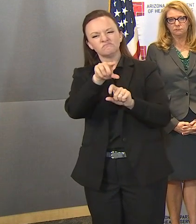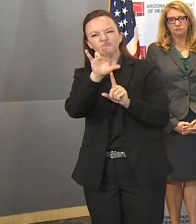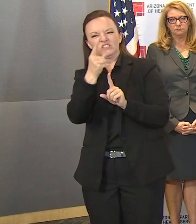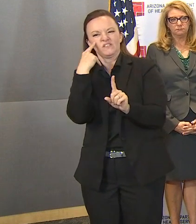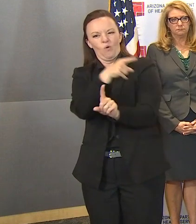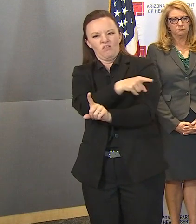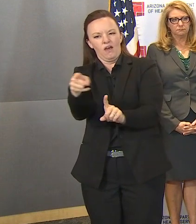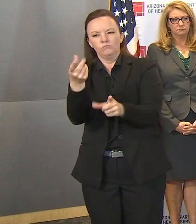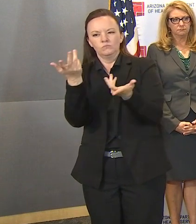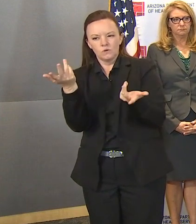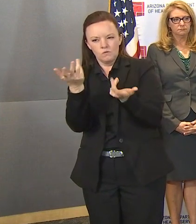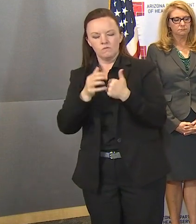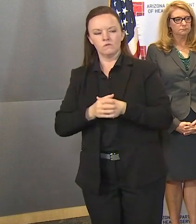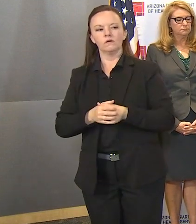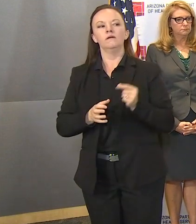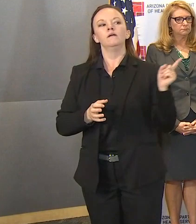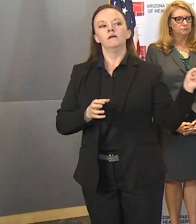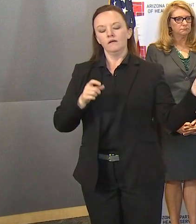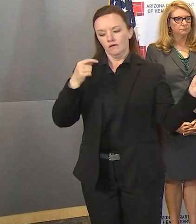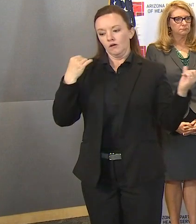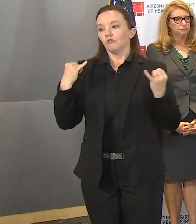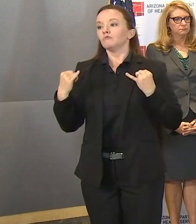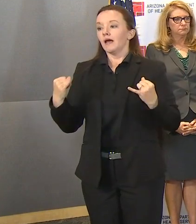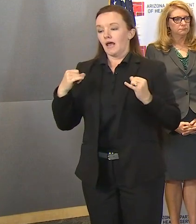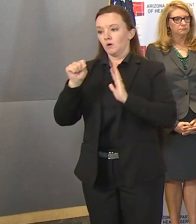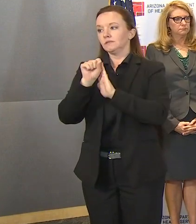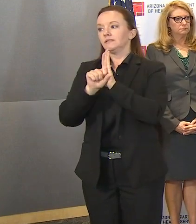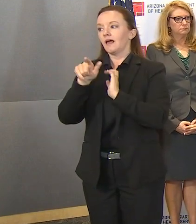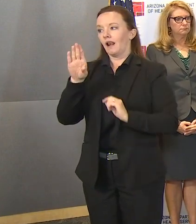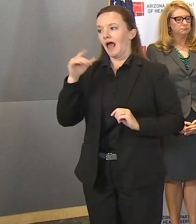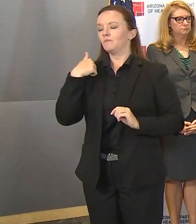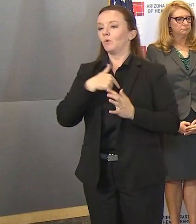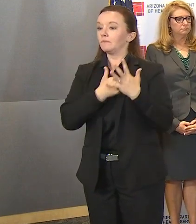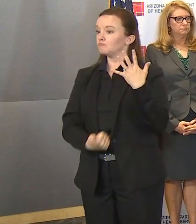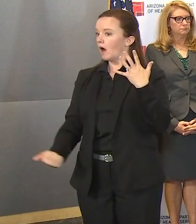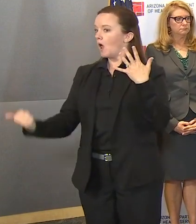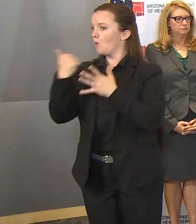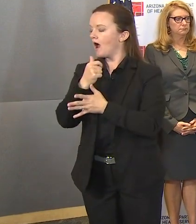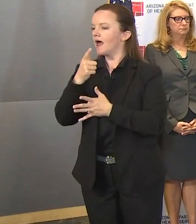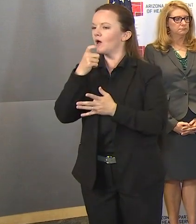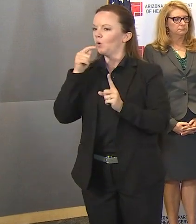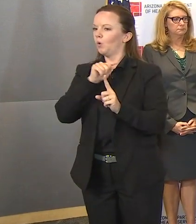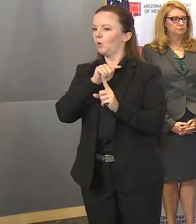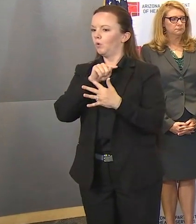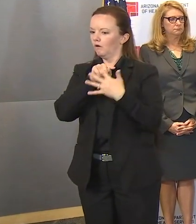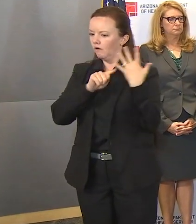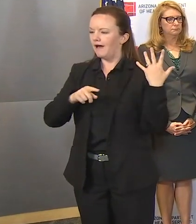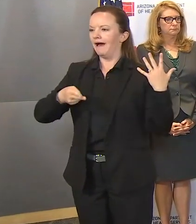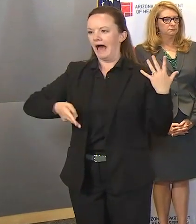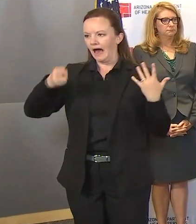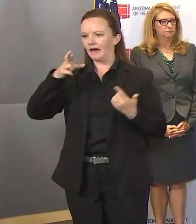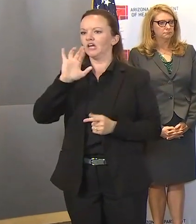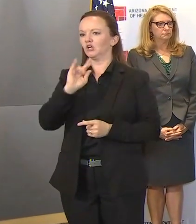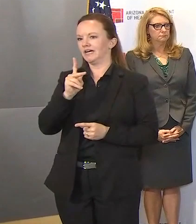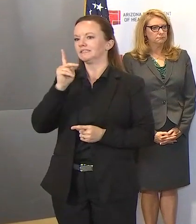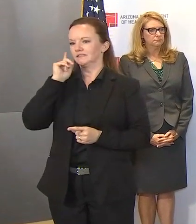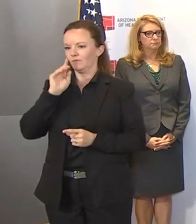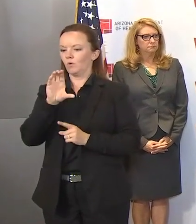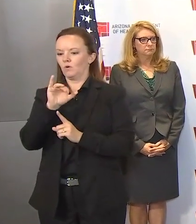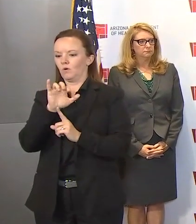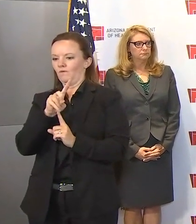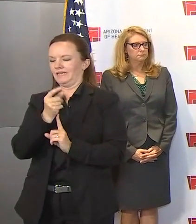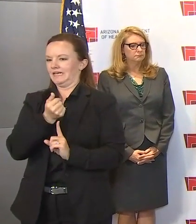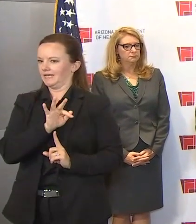about those issues? So we are at the state lab prioritizing those that are at very high risk for COVID-19.